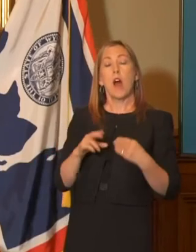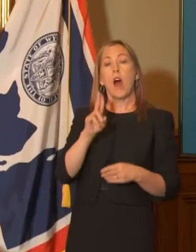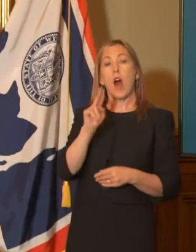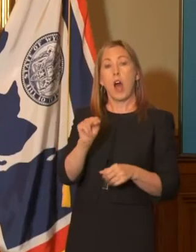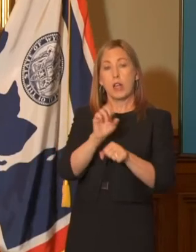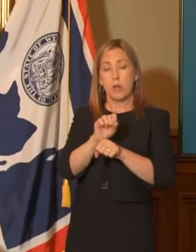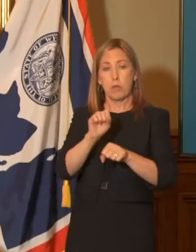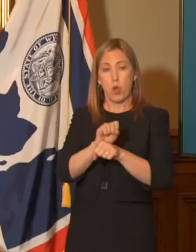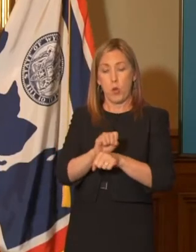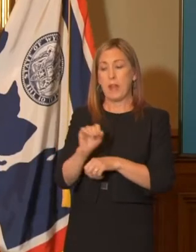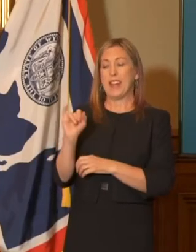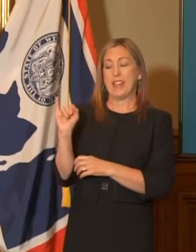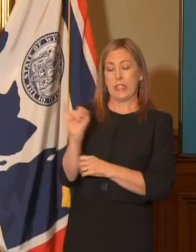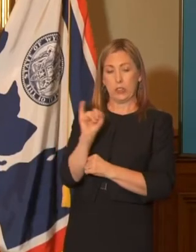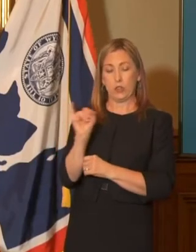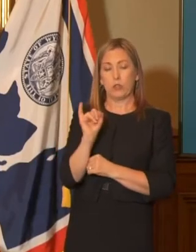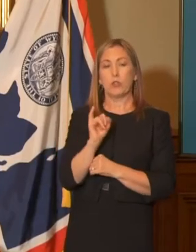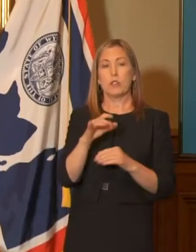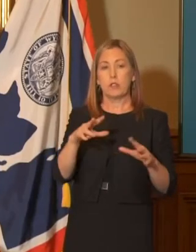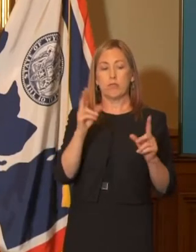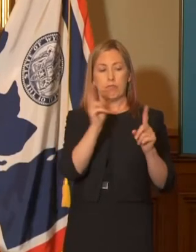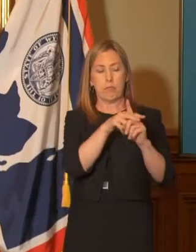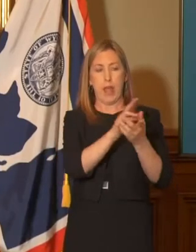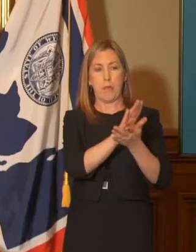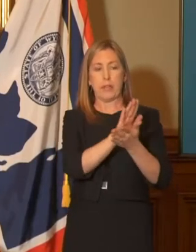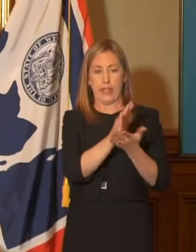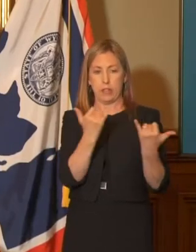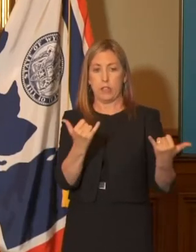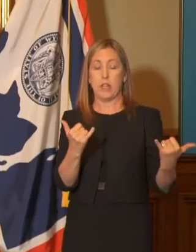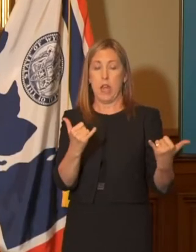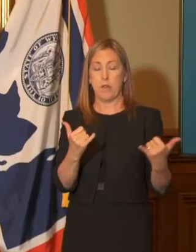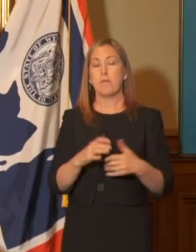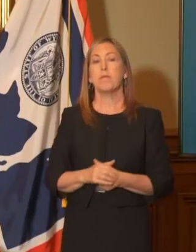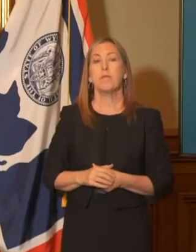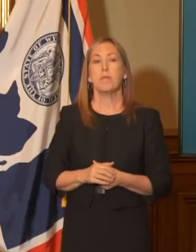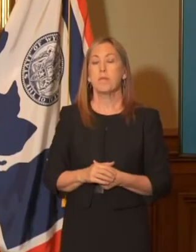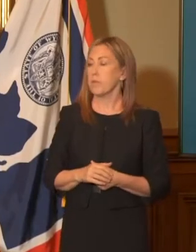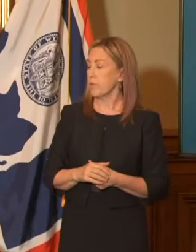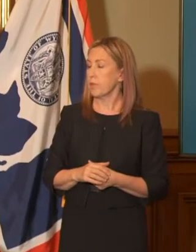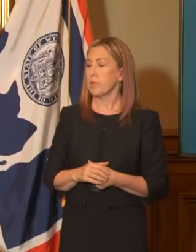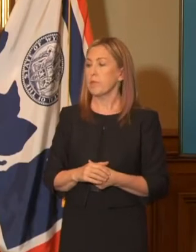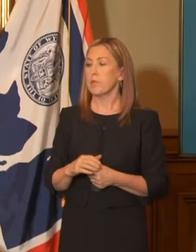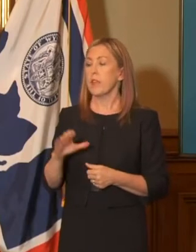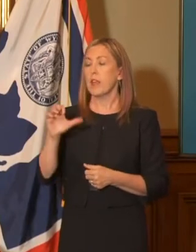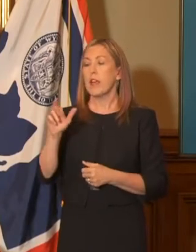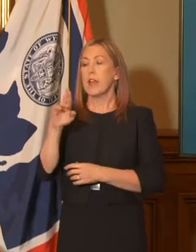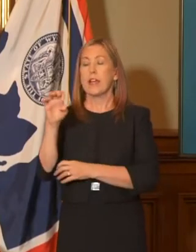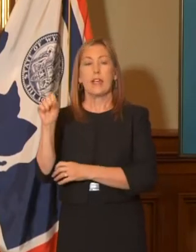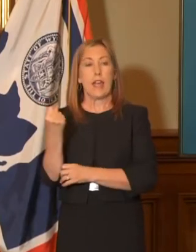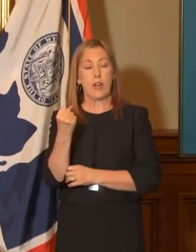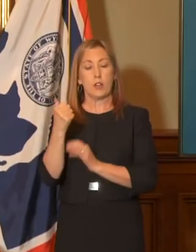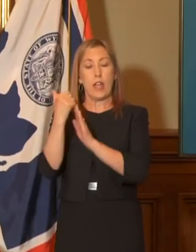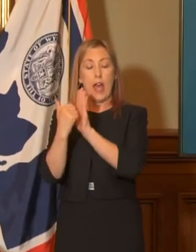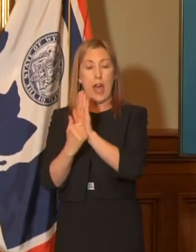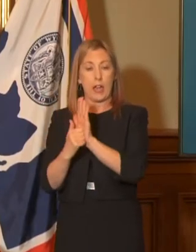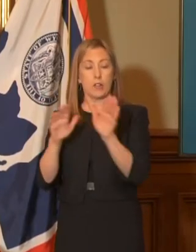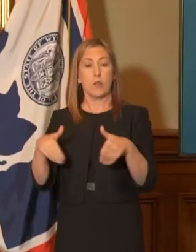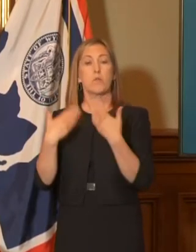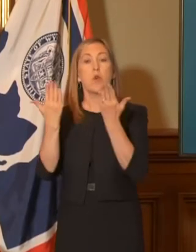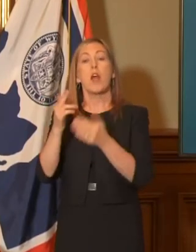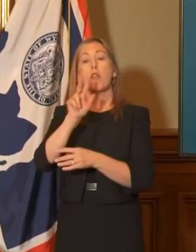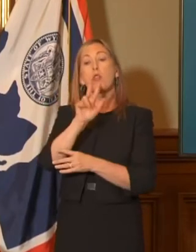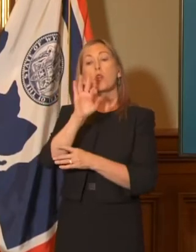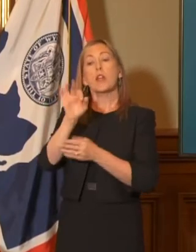insurance applications today. The program is part of the CARES Act and provides up to 39 weeks